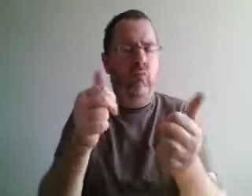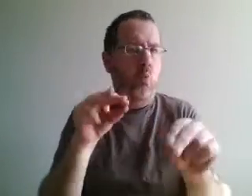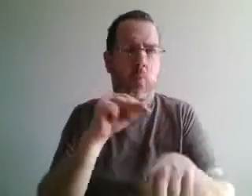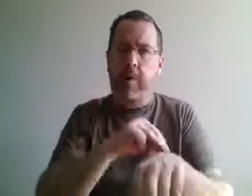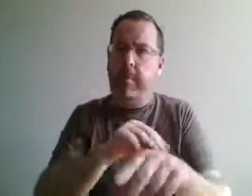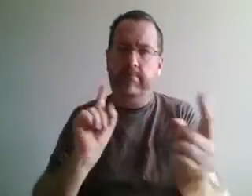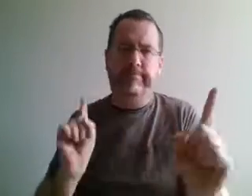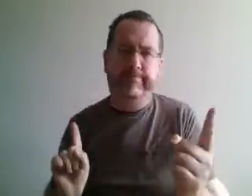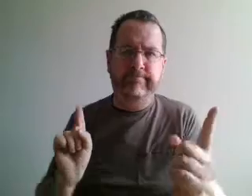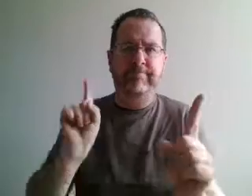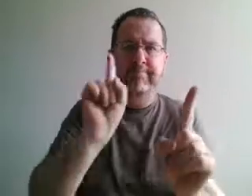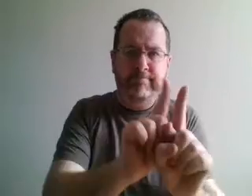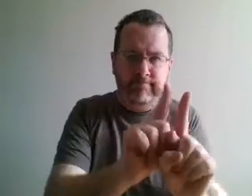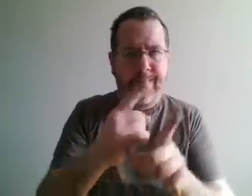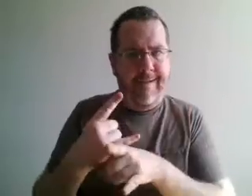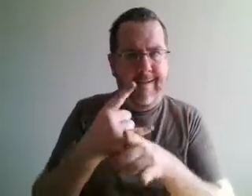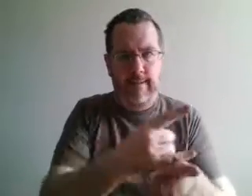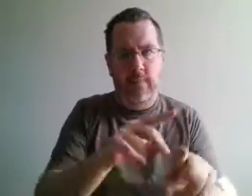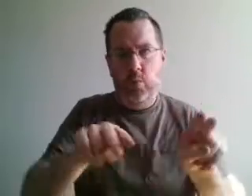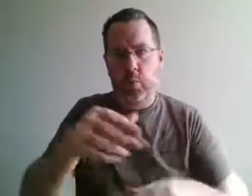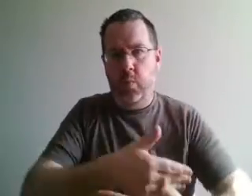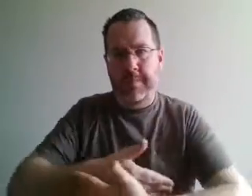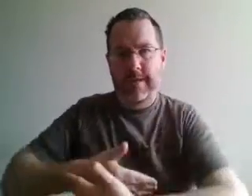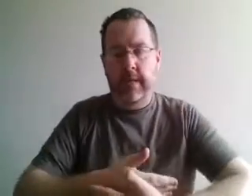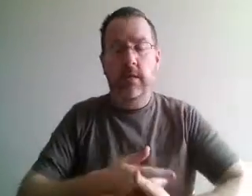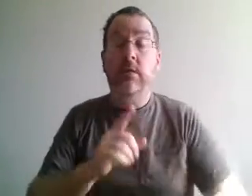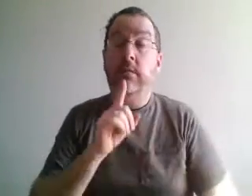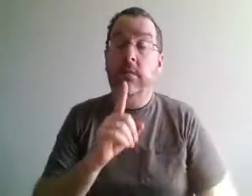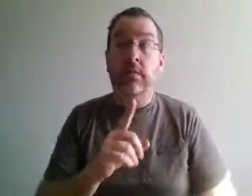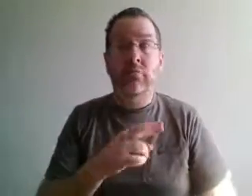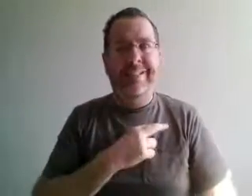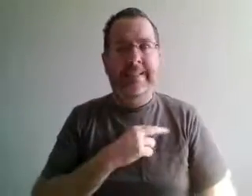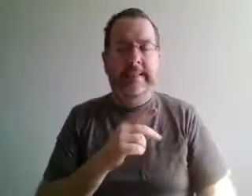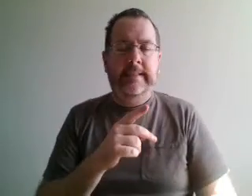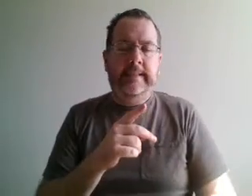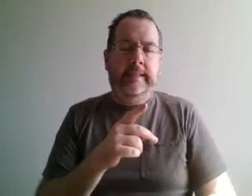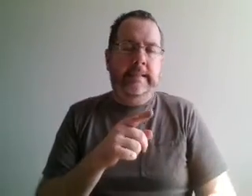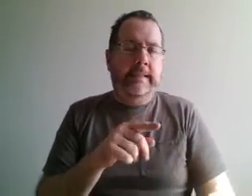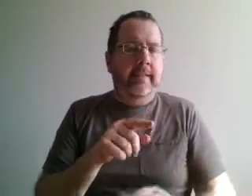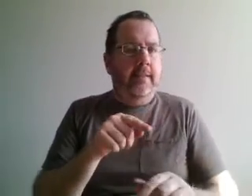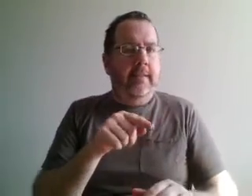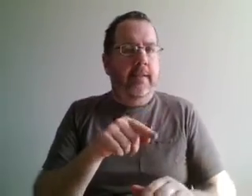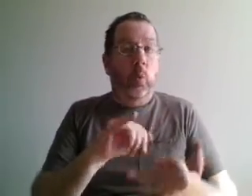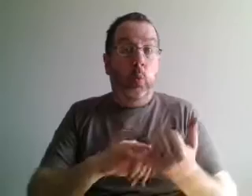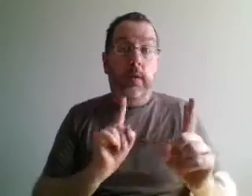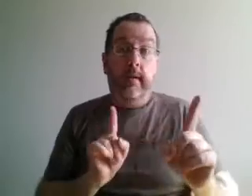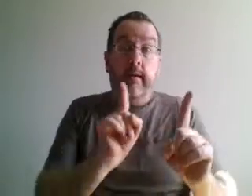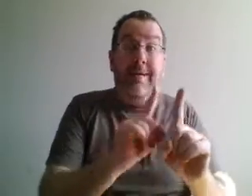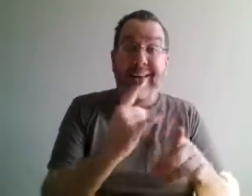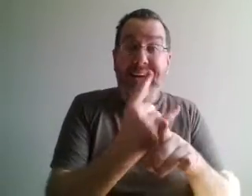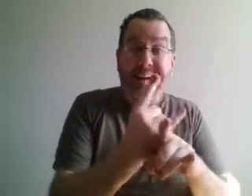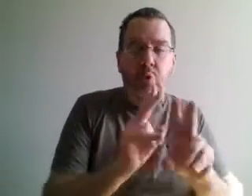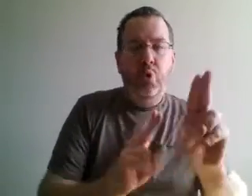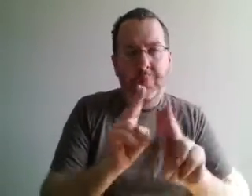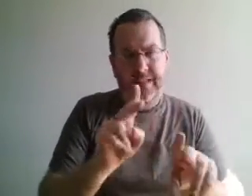somebody with their newborn baby. But it really, ideally, it should be that, somebody who is in close contact, household contacts are probably the best, keeping the